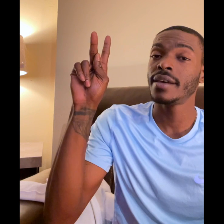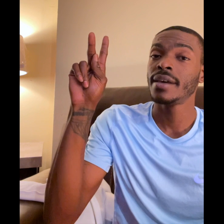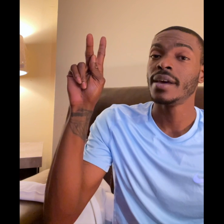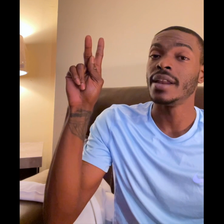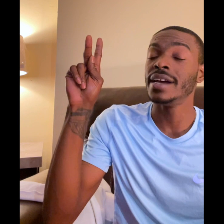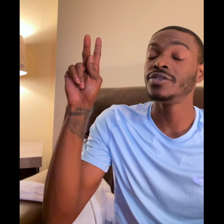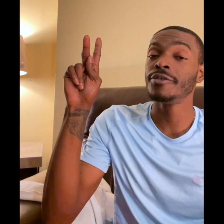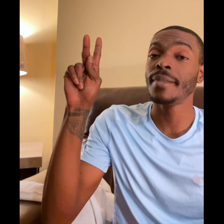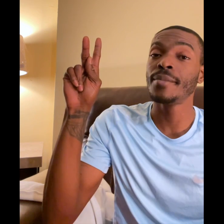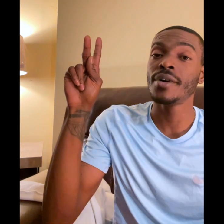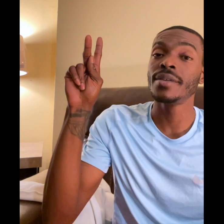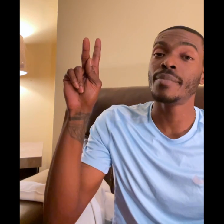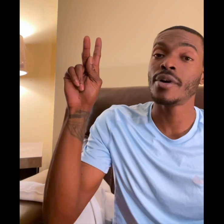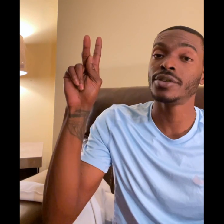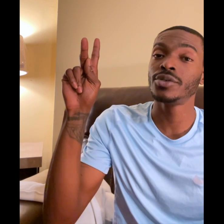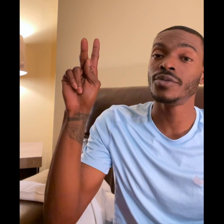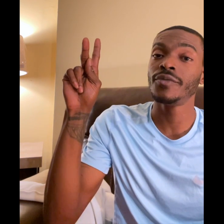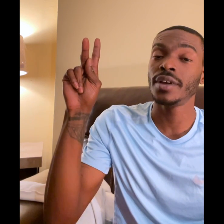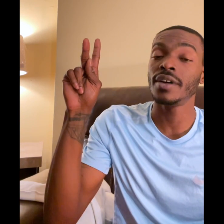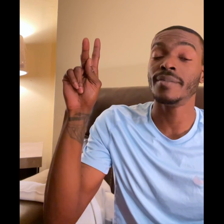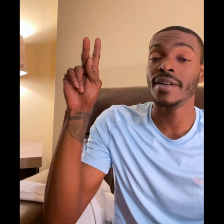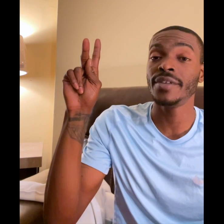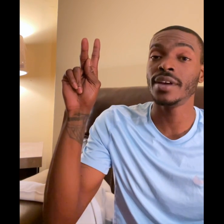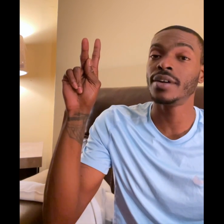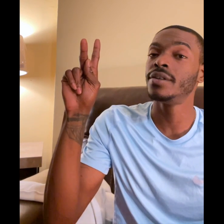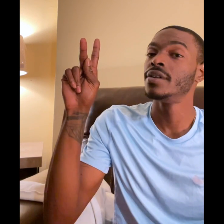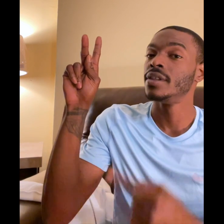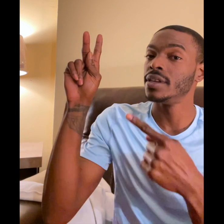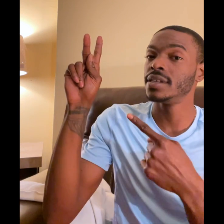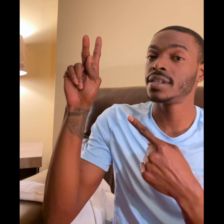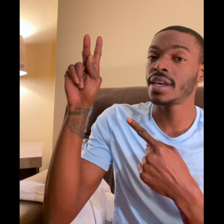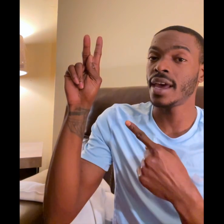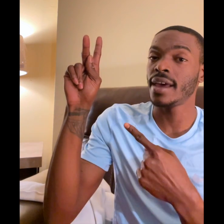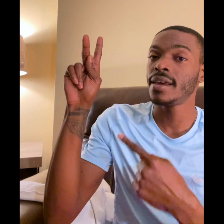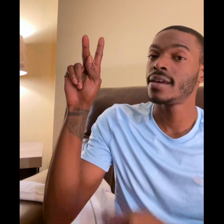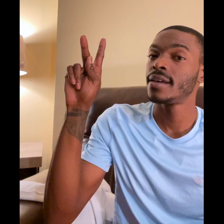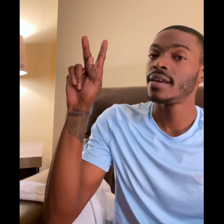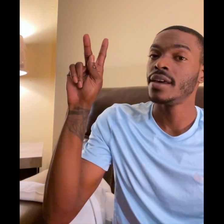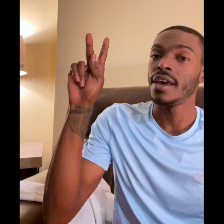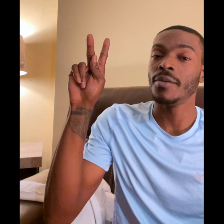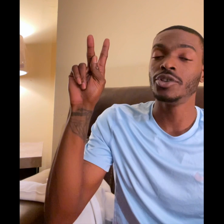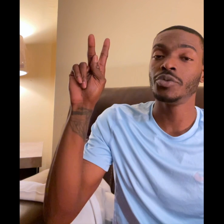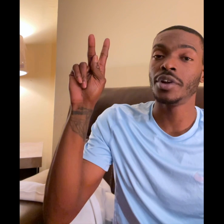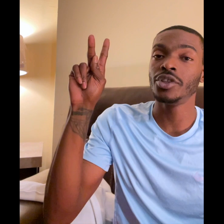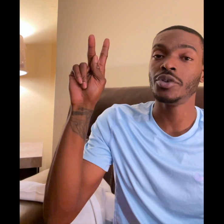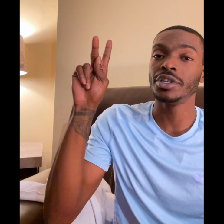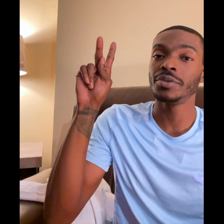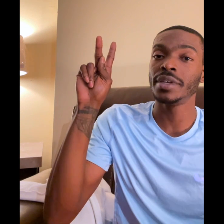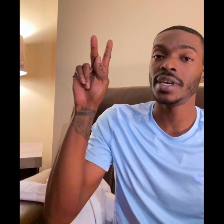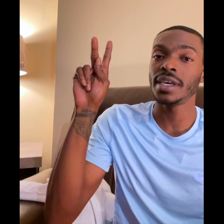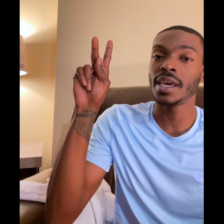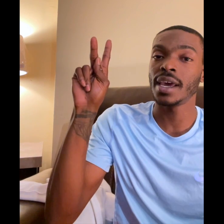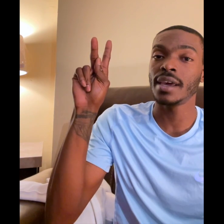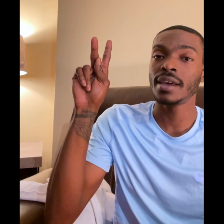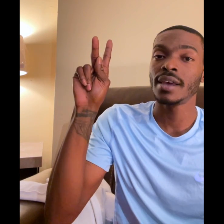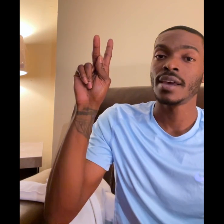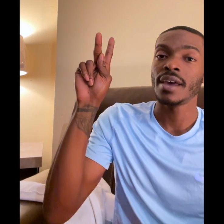And as you remember in part 2 of my video, this is K. And what you want to do is you want to take K